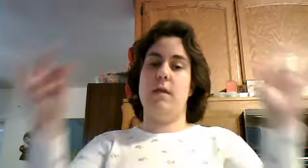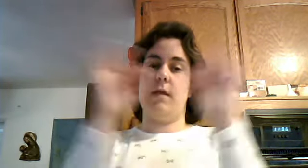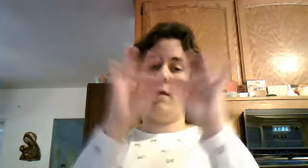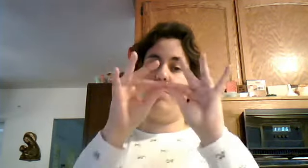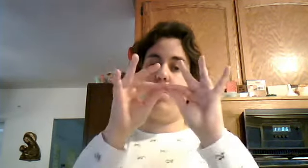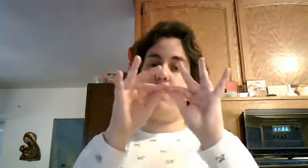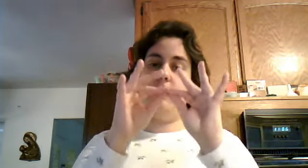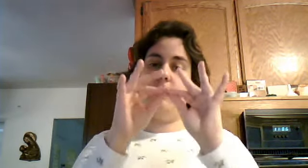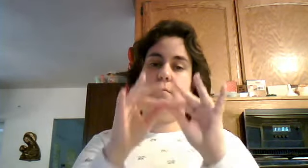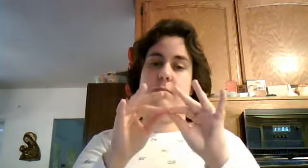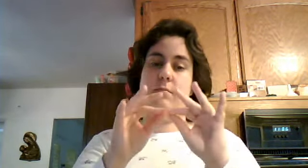Important.